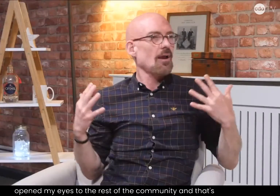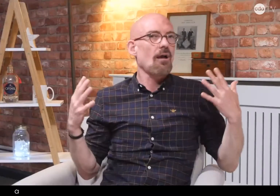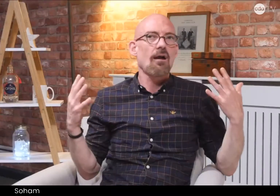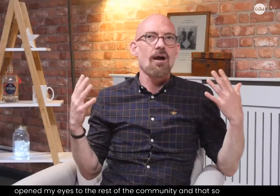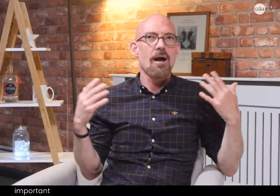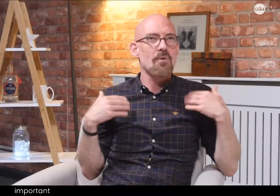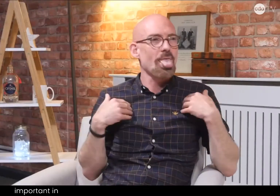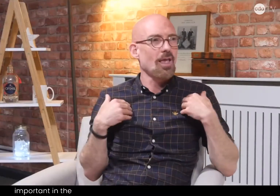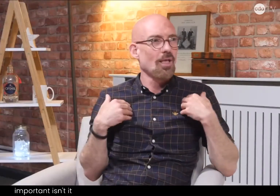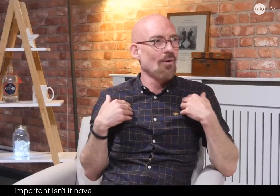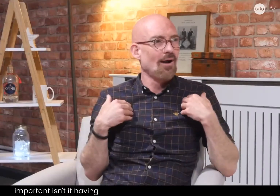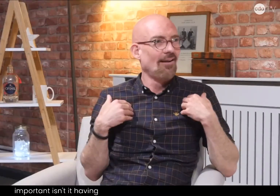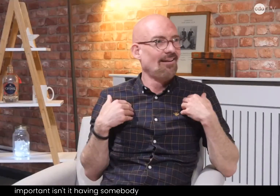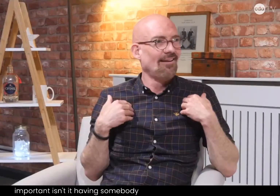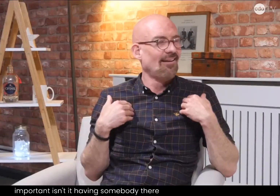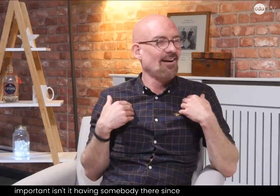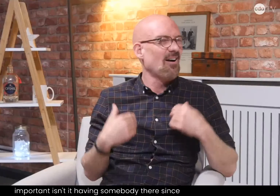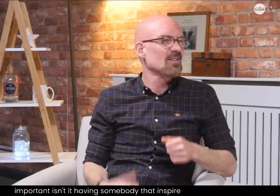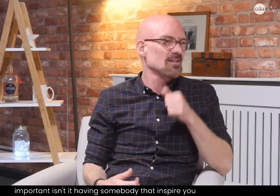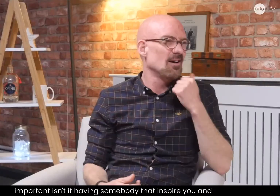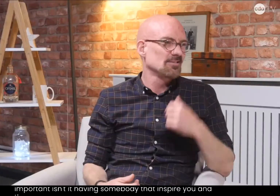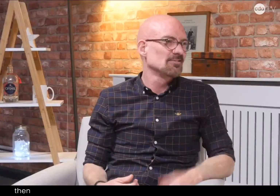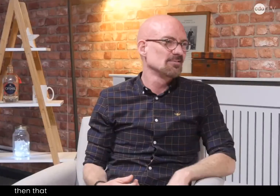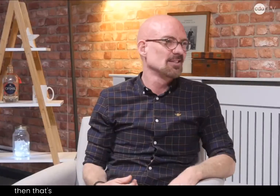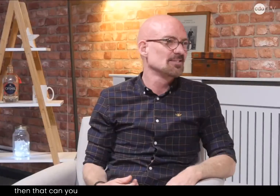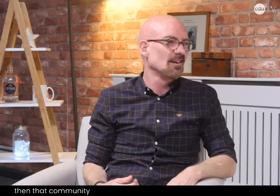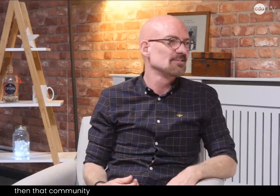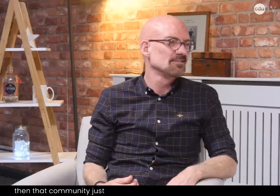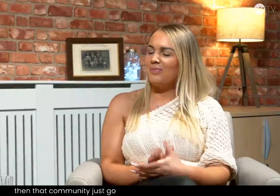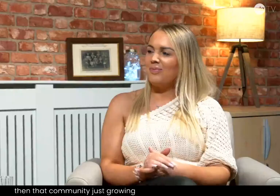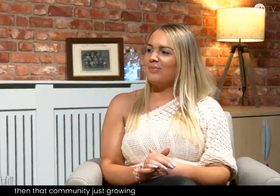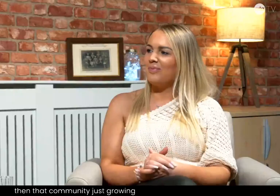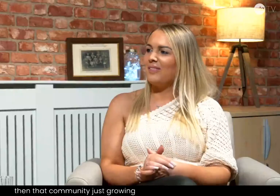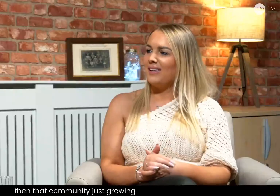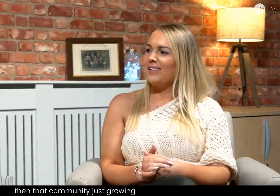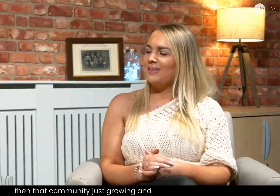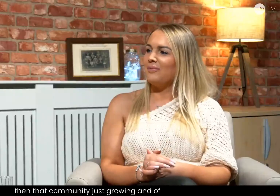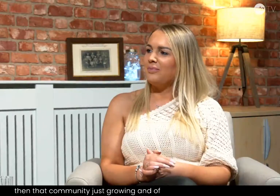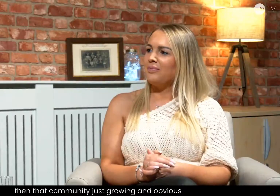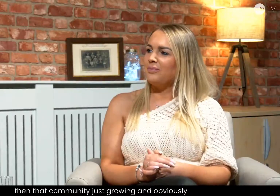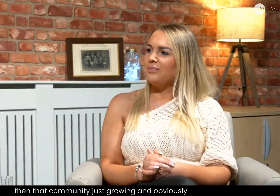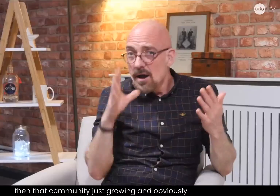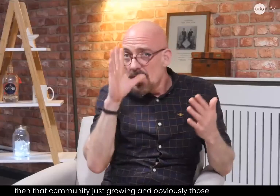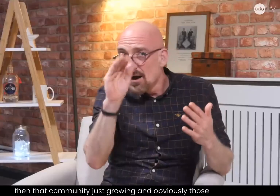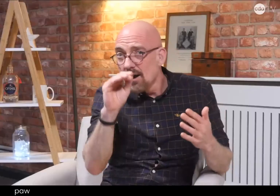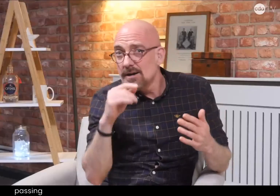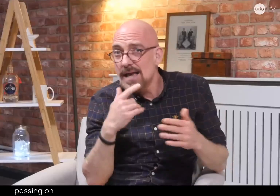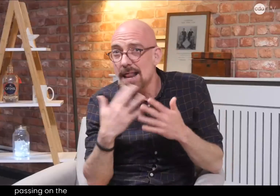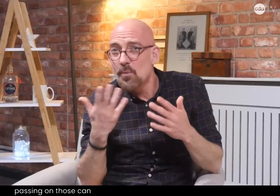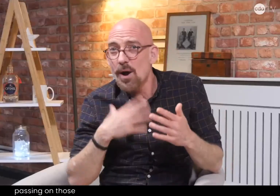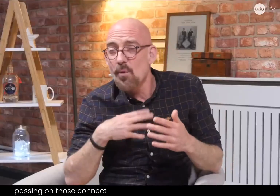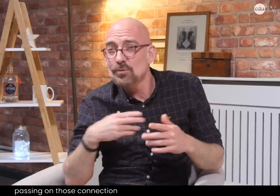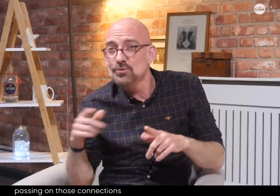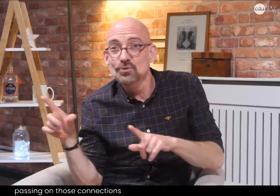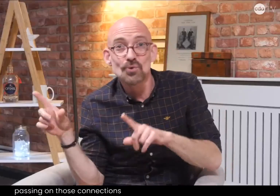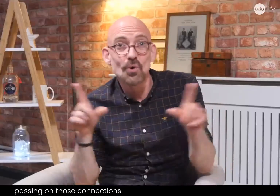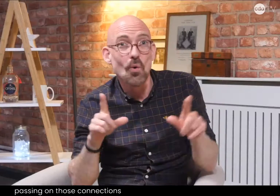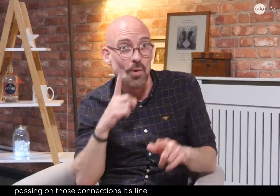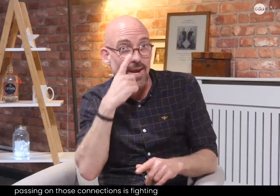there to inspire you, and then that community just growing, and obviously those passing on those connections is vital. So just to